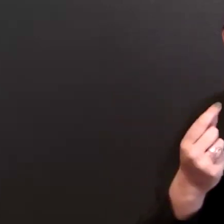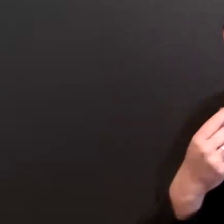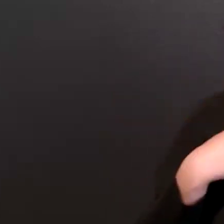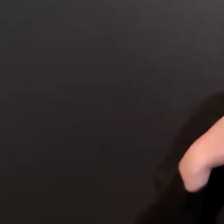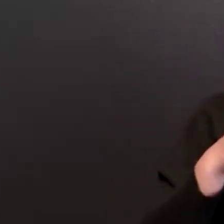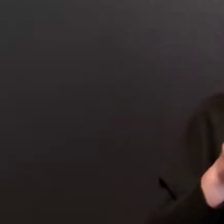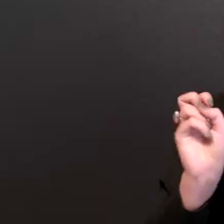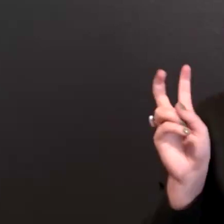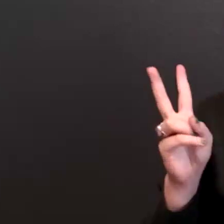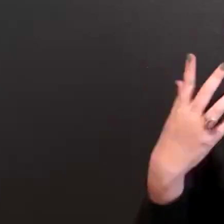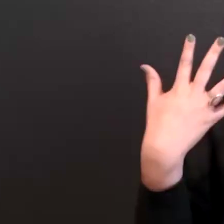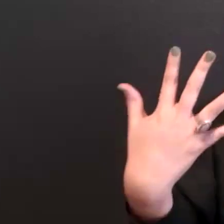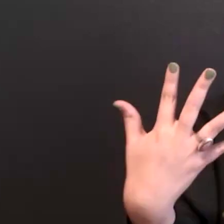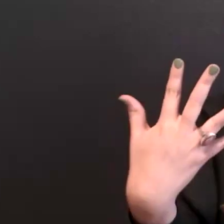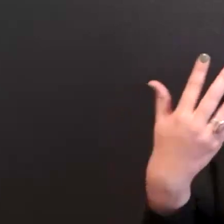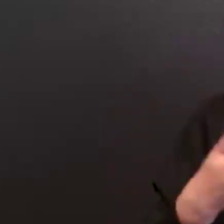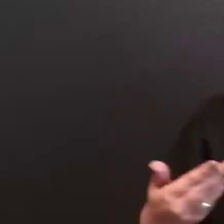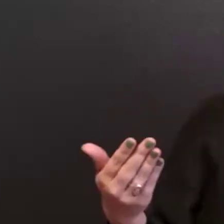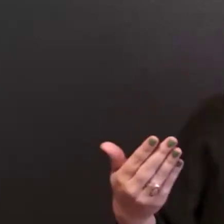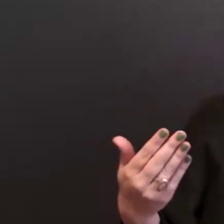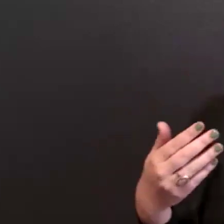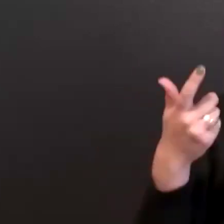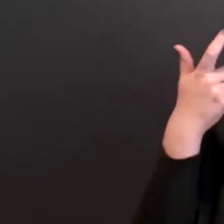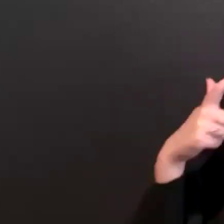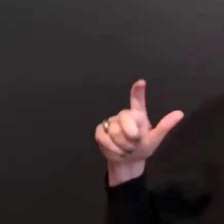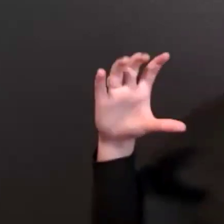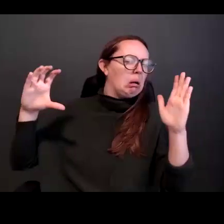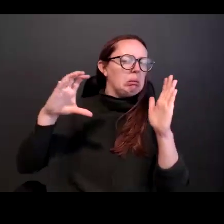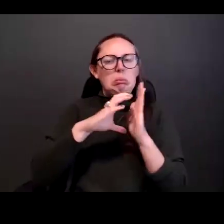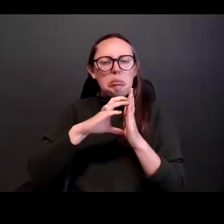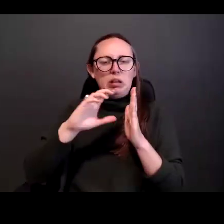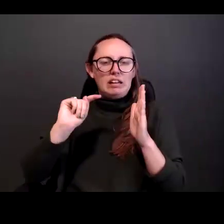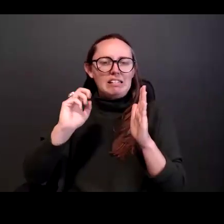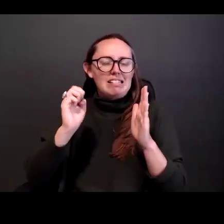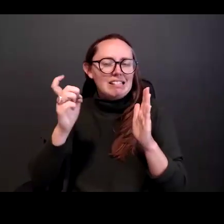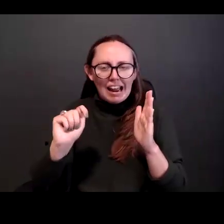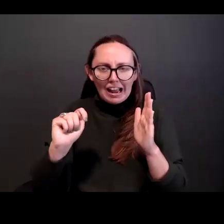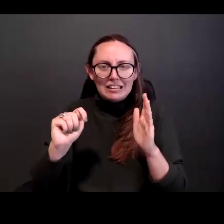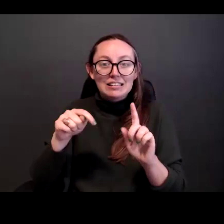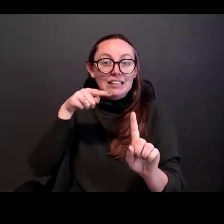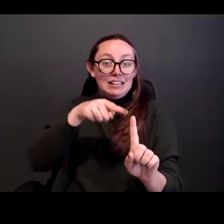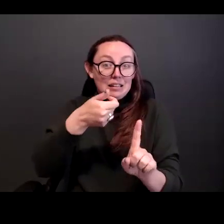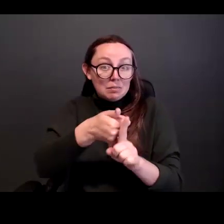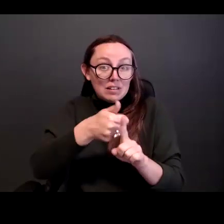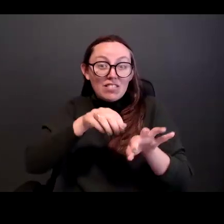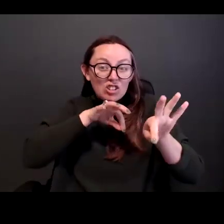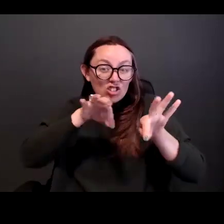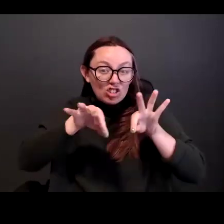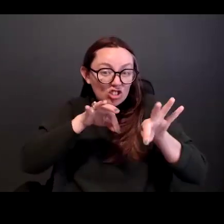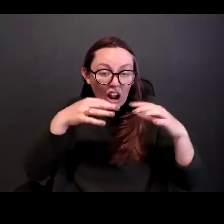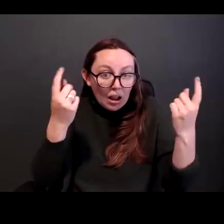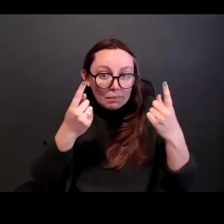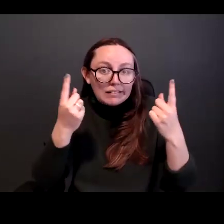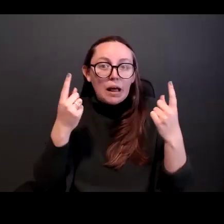something, describing something, talking about something that happened, whatever it is that he